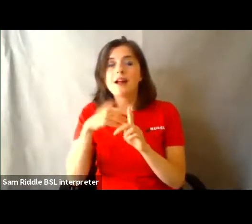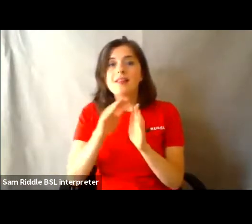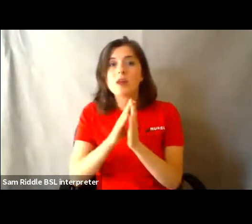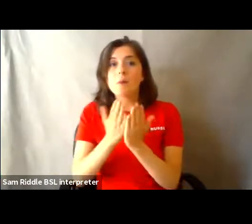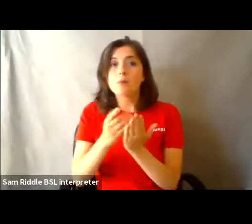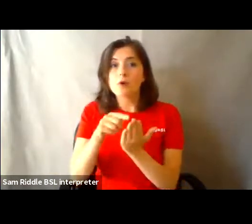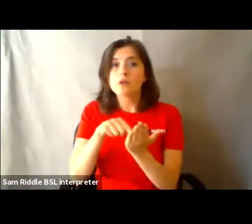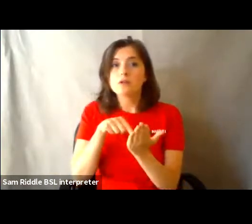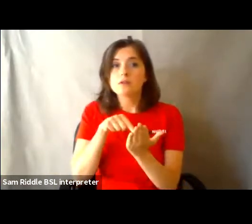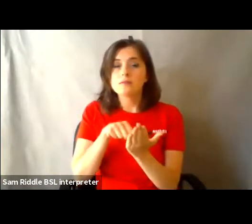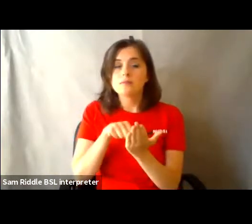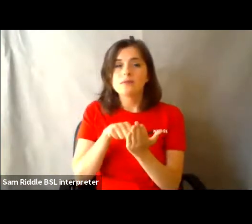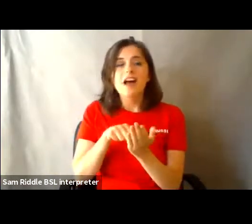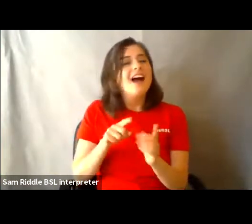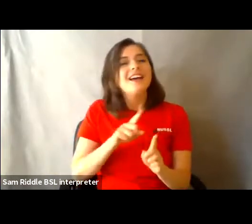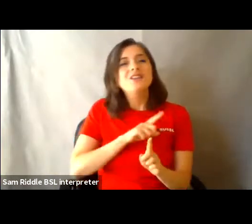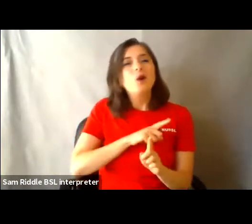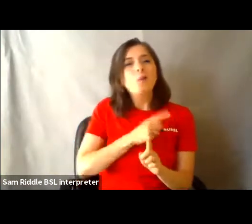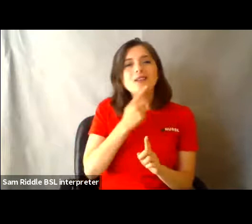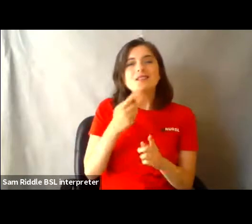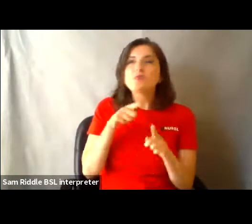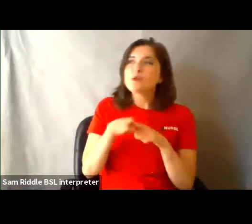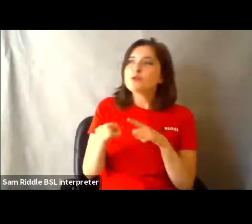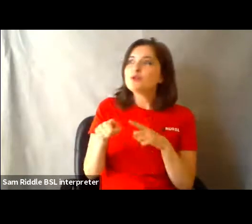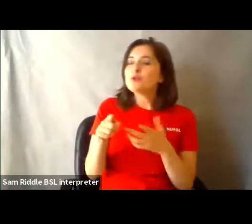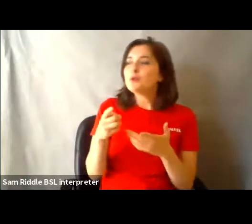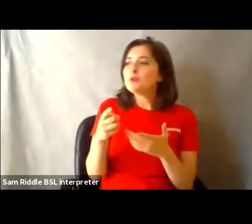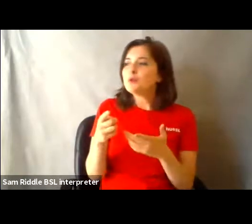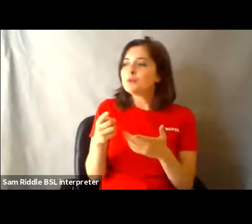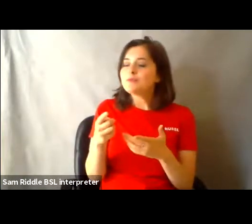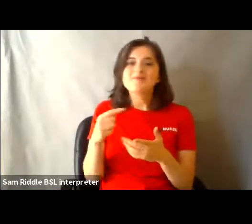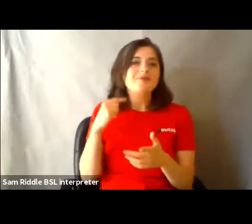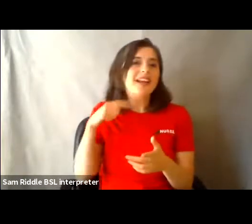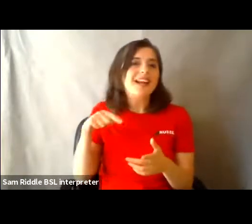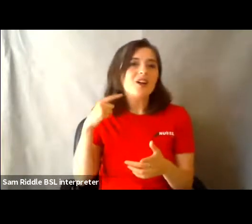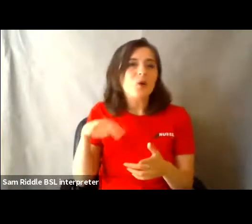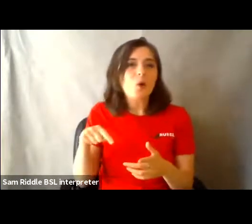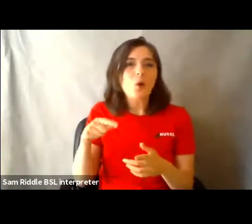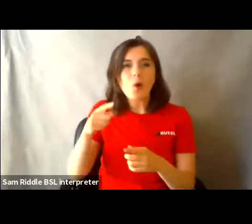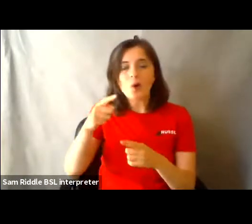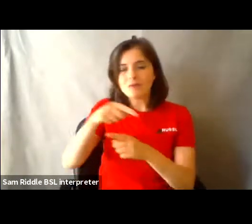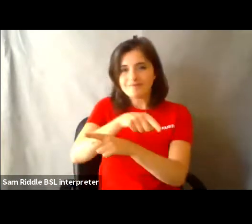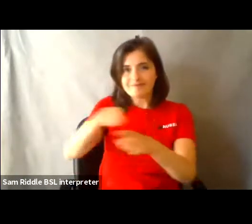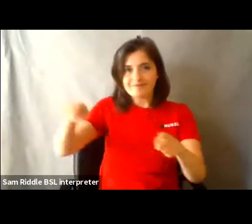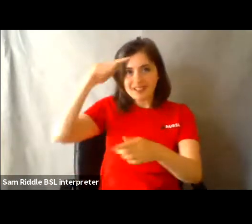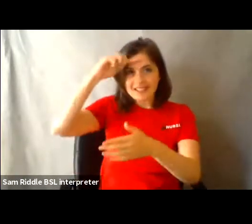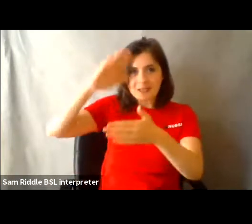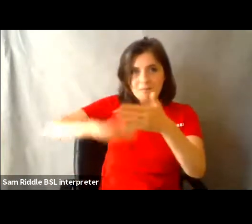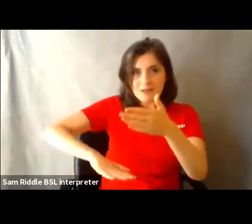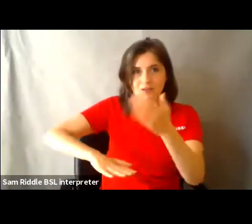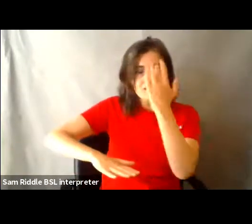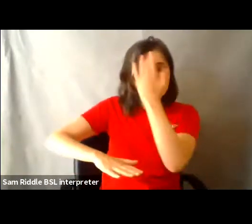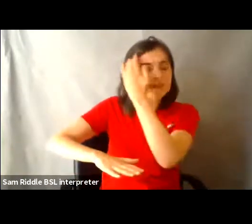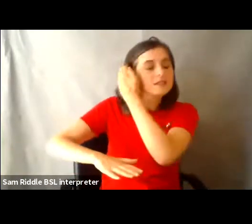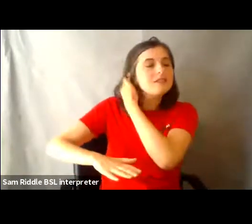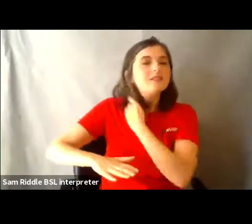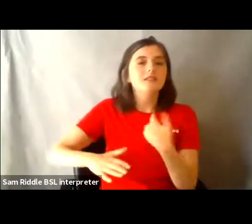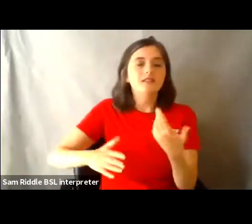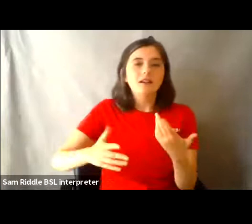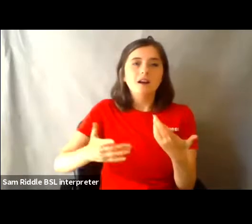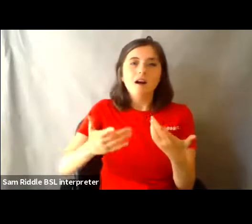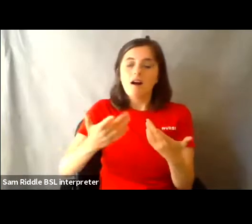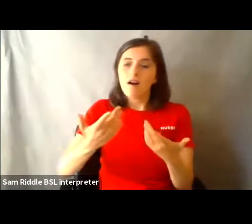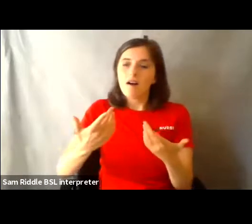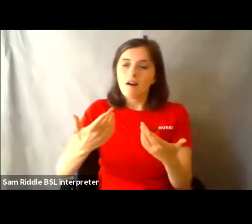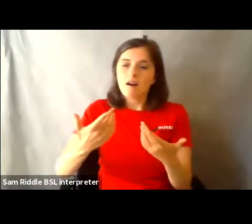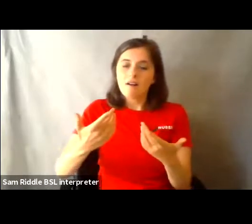That's not because we want to deny the experiences of mental health service user colleagues who believe there is some medical component